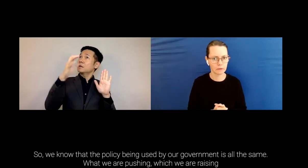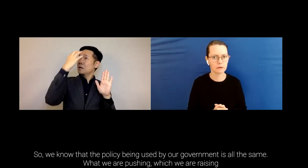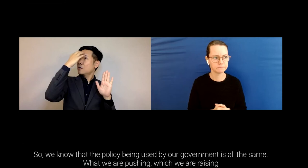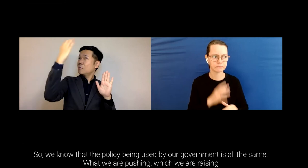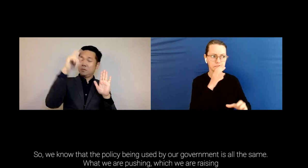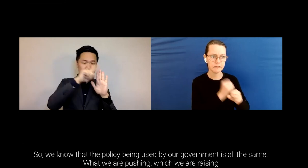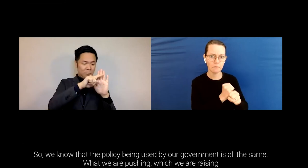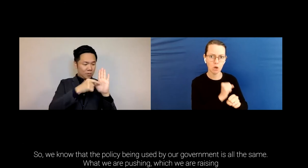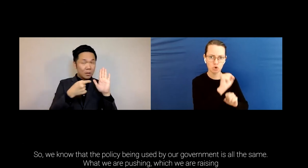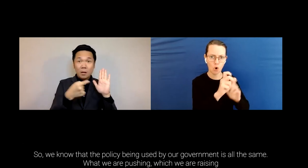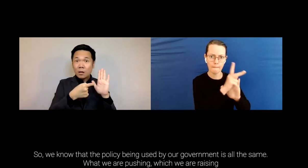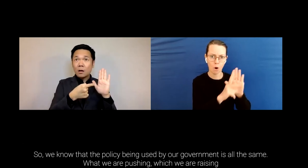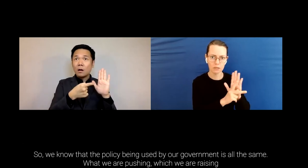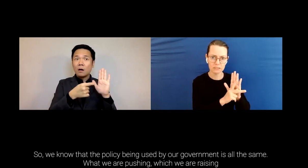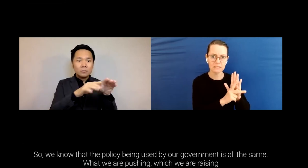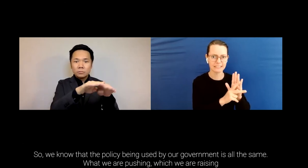is all the same.